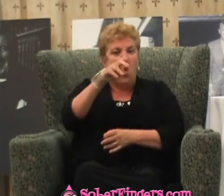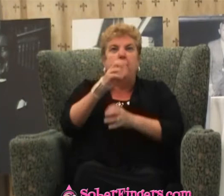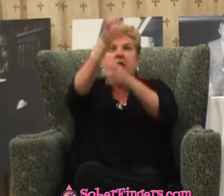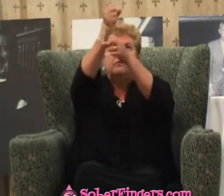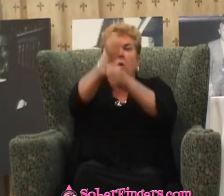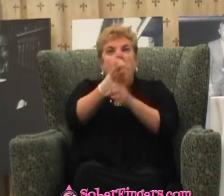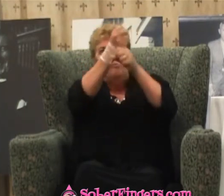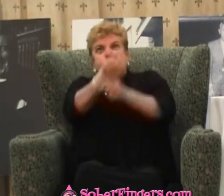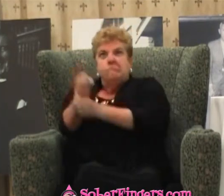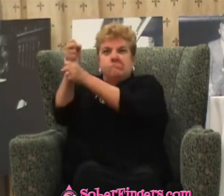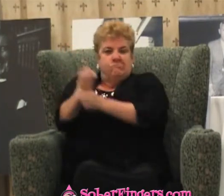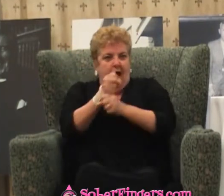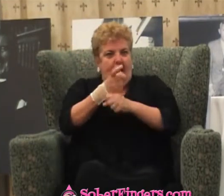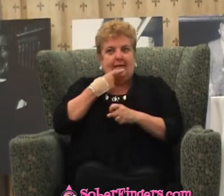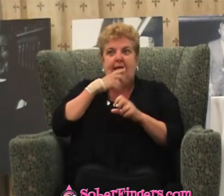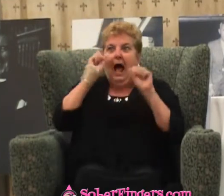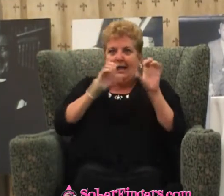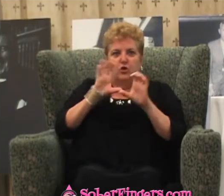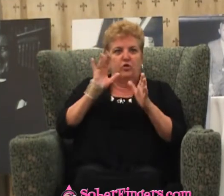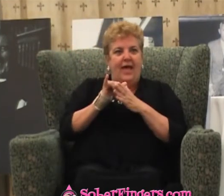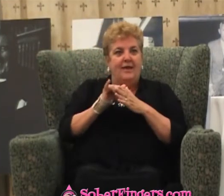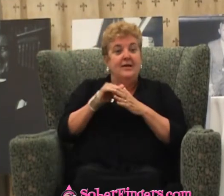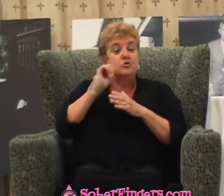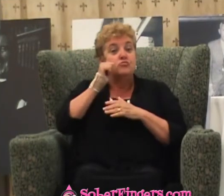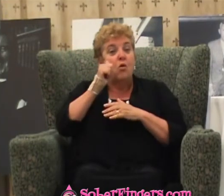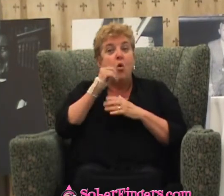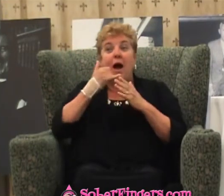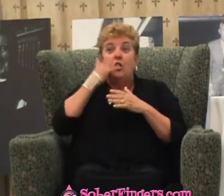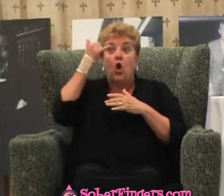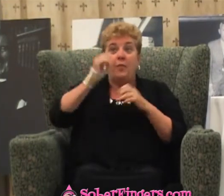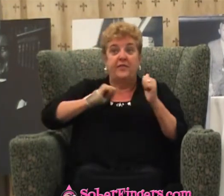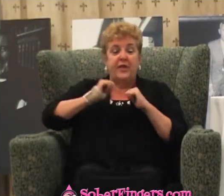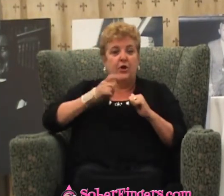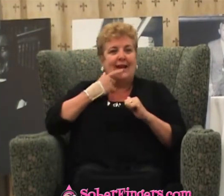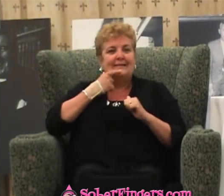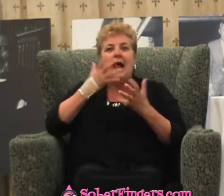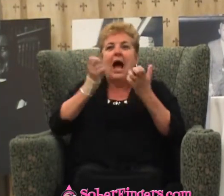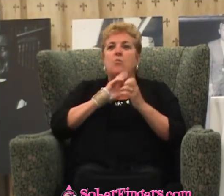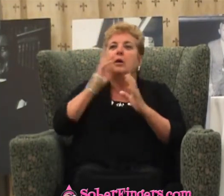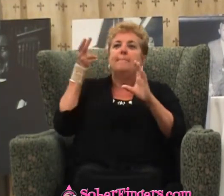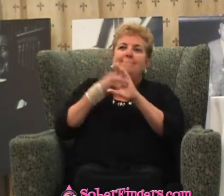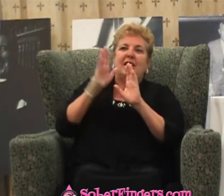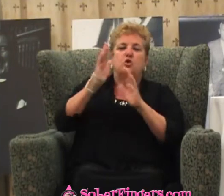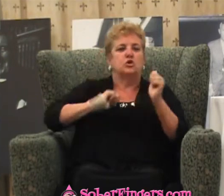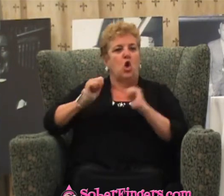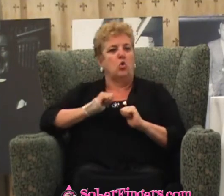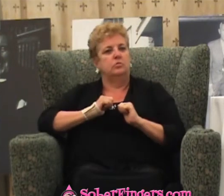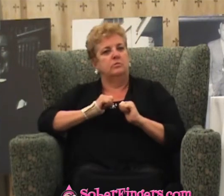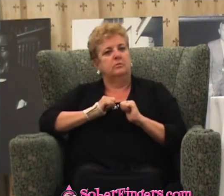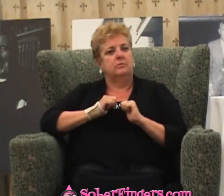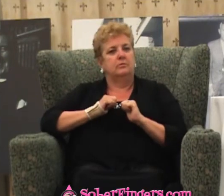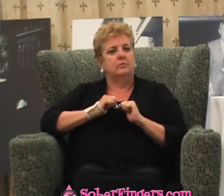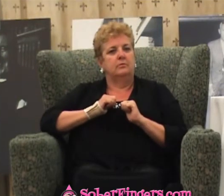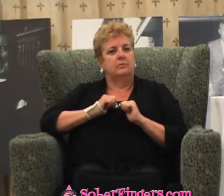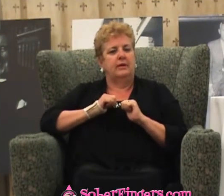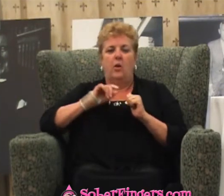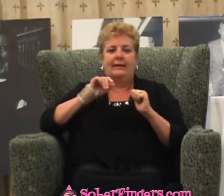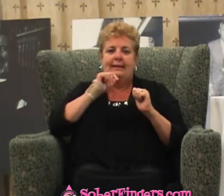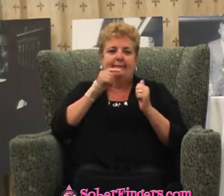day I called the Aquarius Theater and I said, can I help you? Yeah, I want to be in your show. Now, this can't happen today. It's just not like this today.